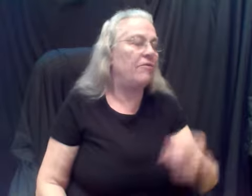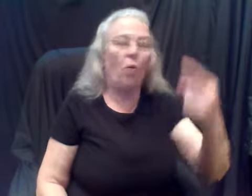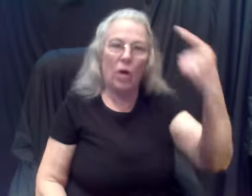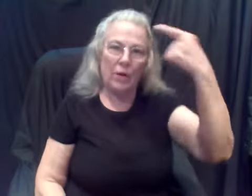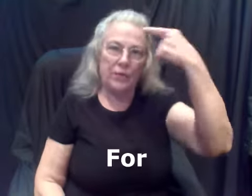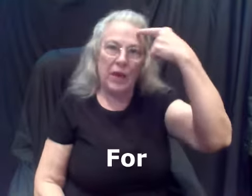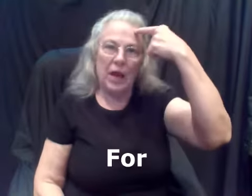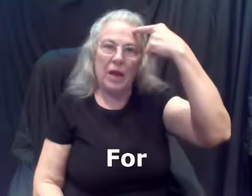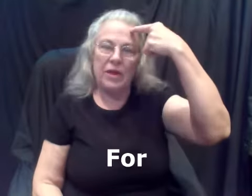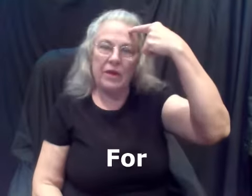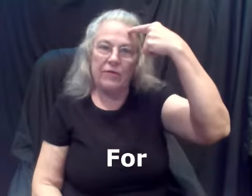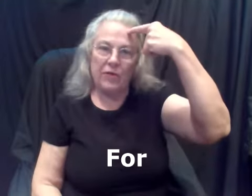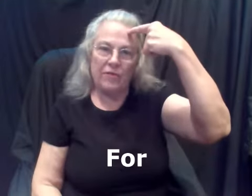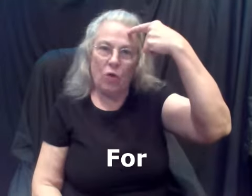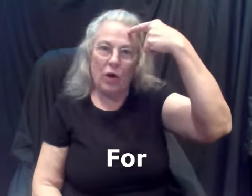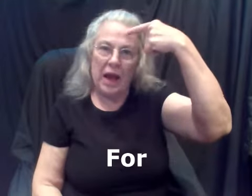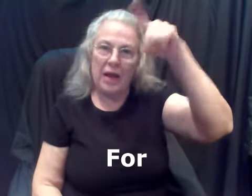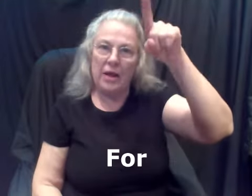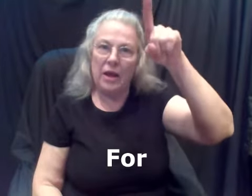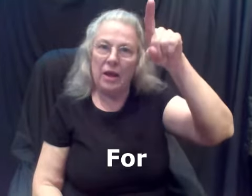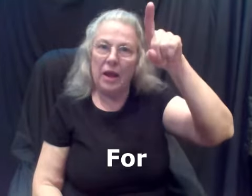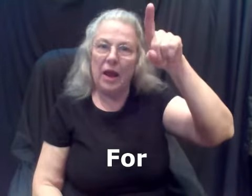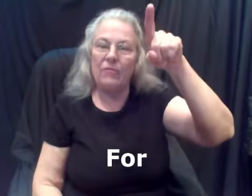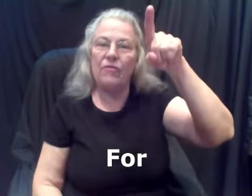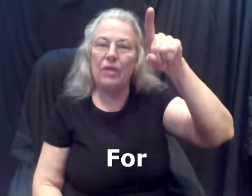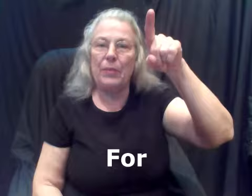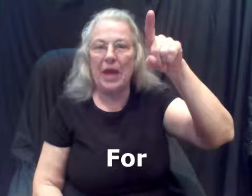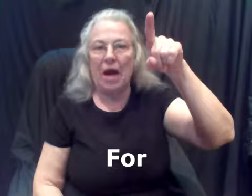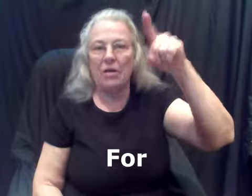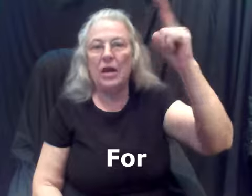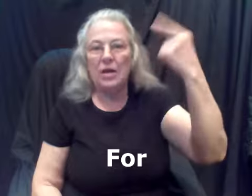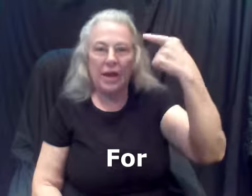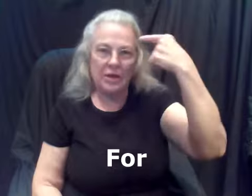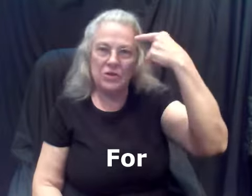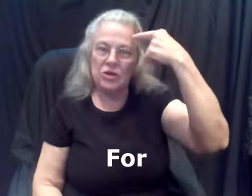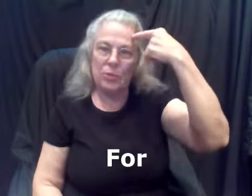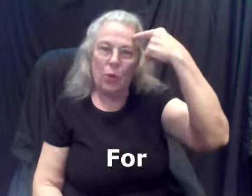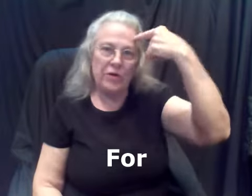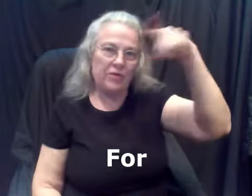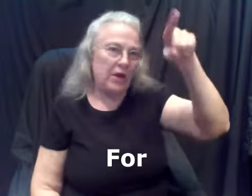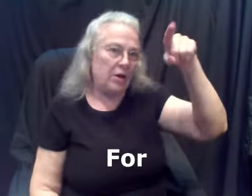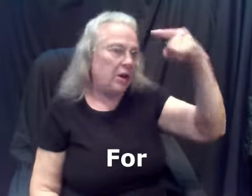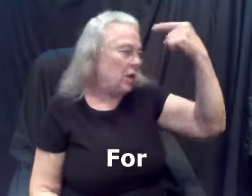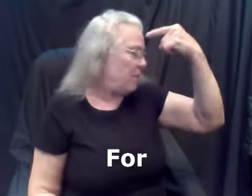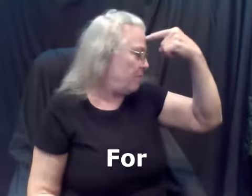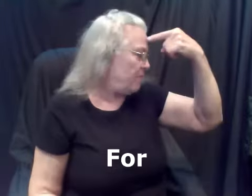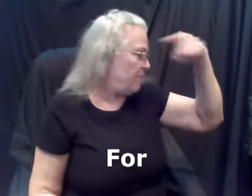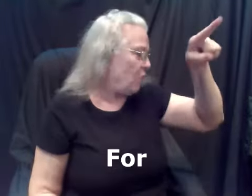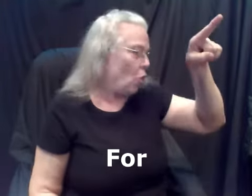4. Think of your forehead and flip it out. And it's just a pointer finger. 4.